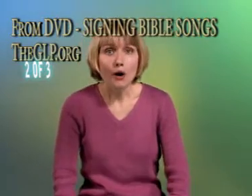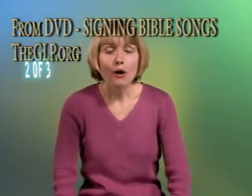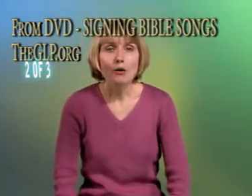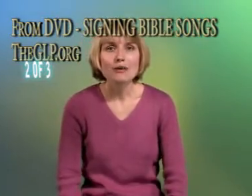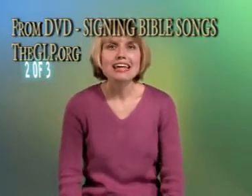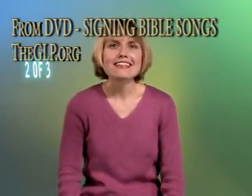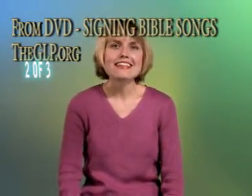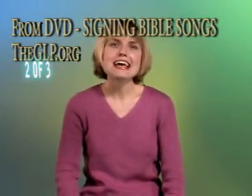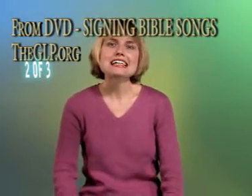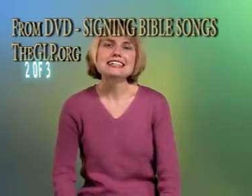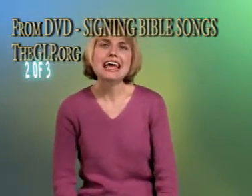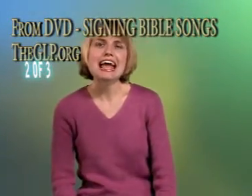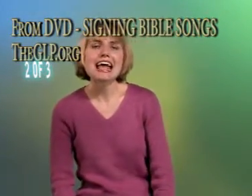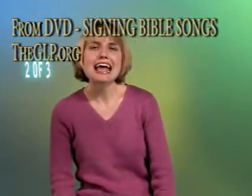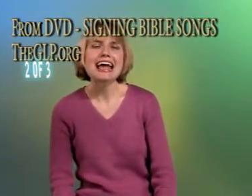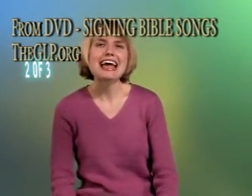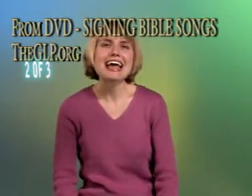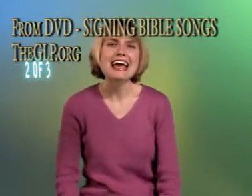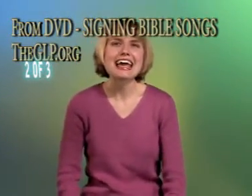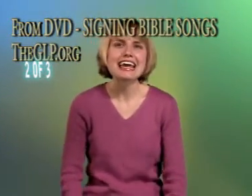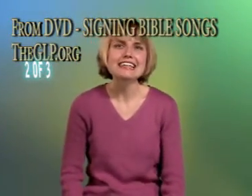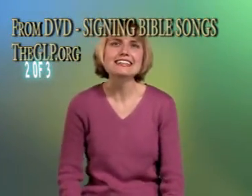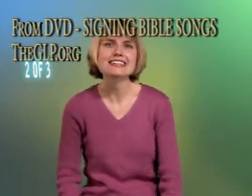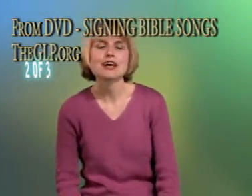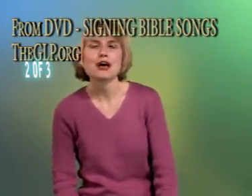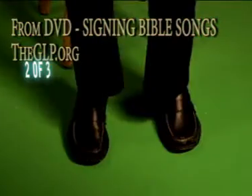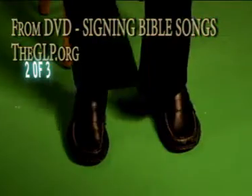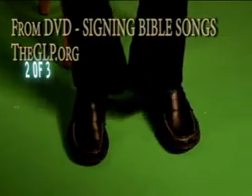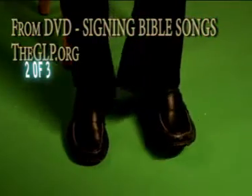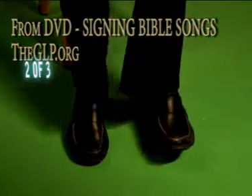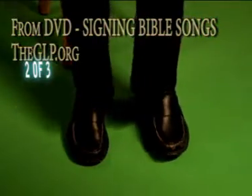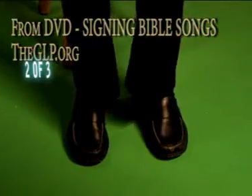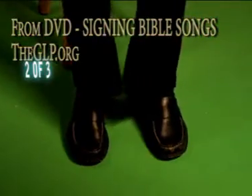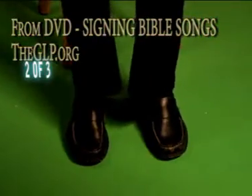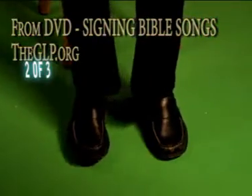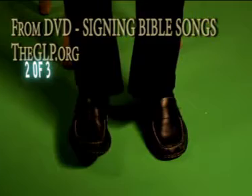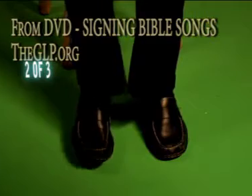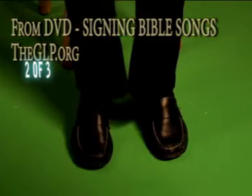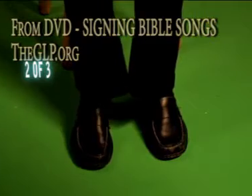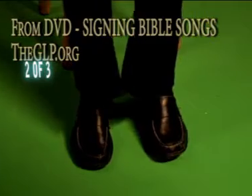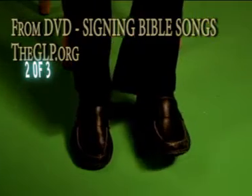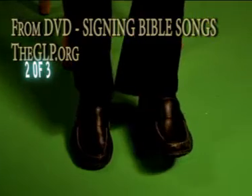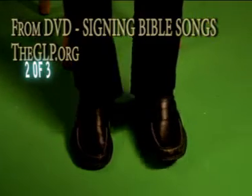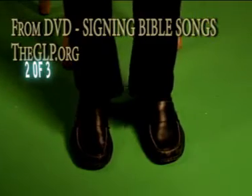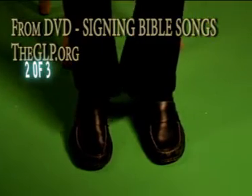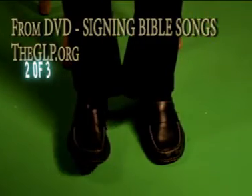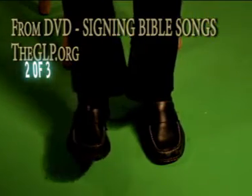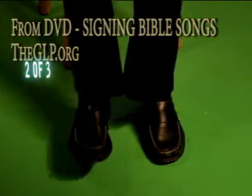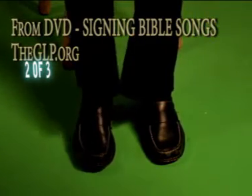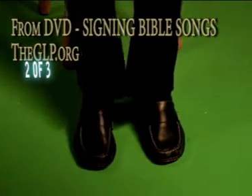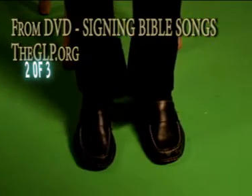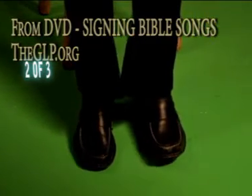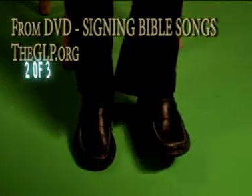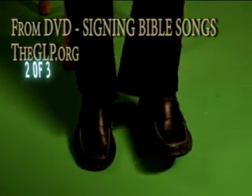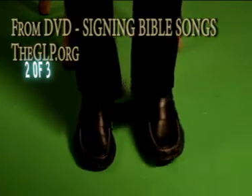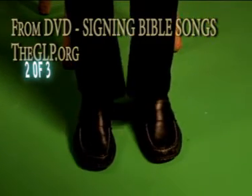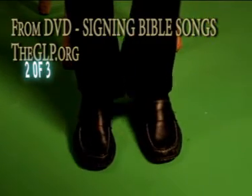Oh, when the saints go marching in, oh, when